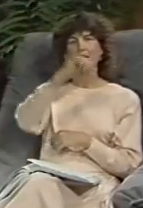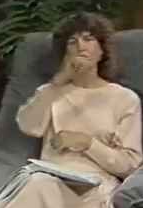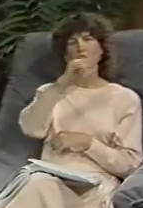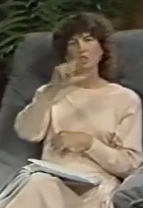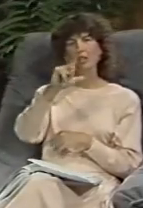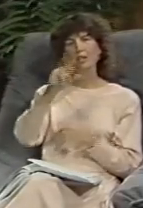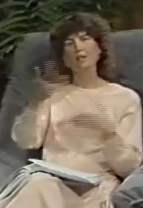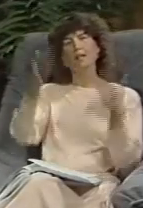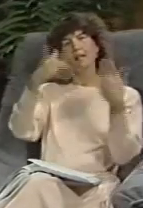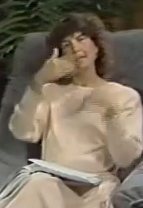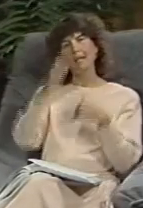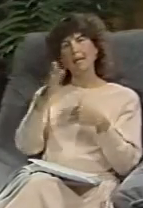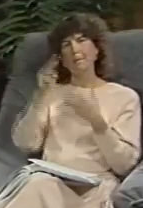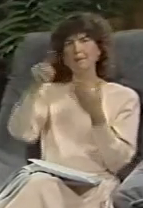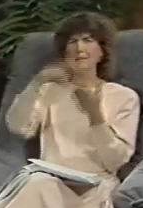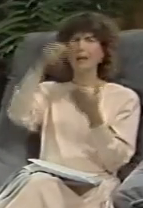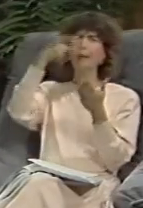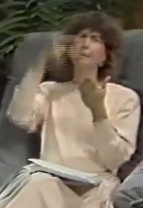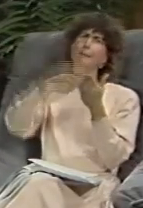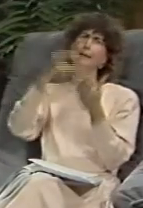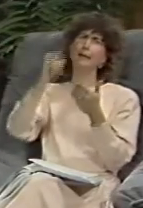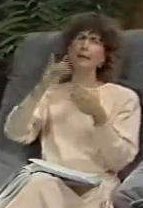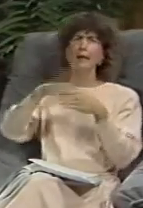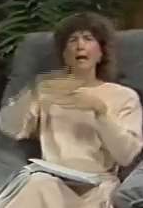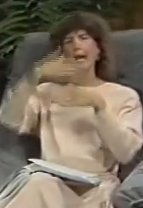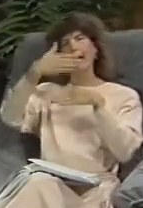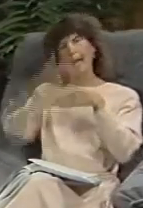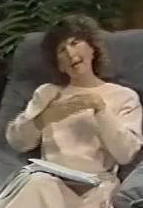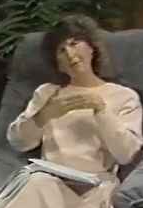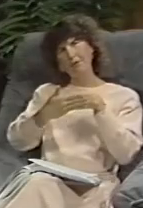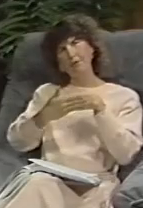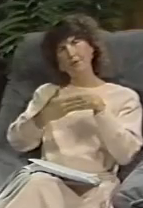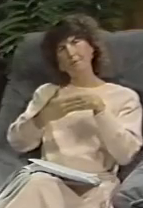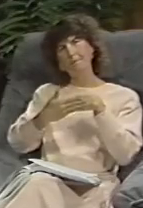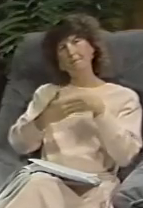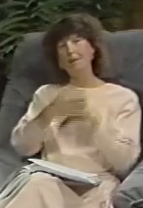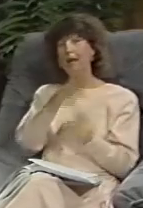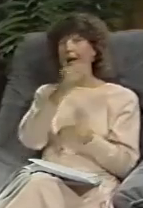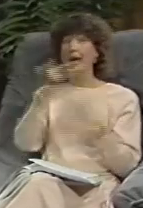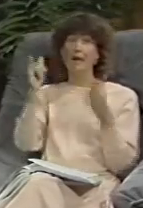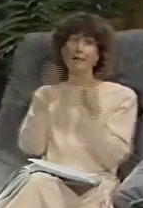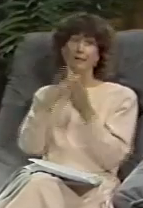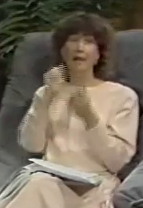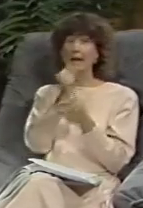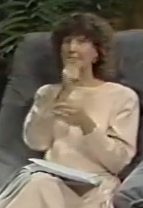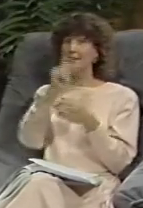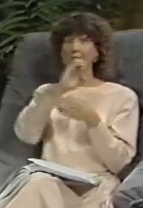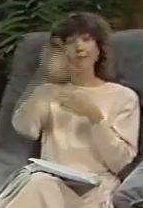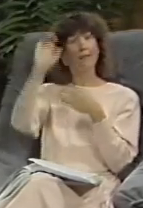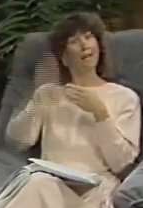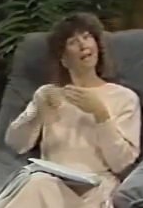And Jill came tumbling after. And that's the